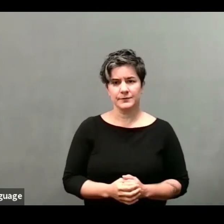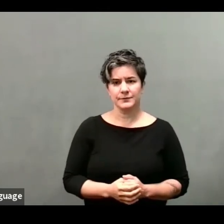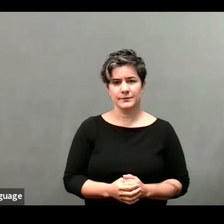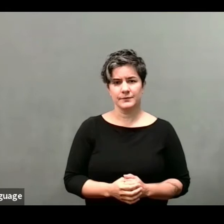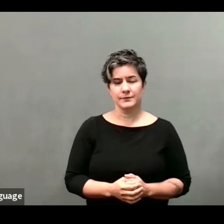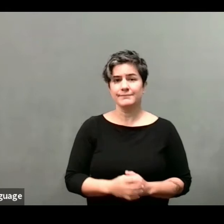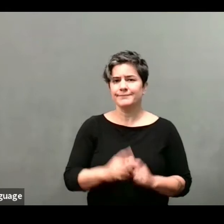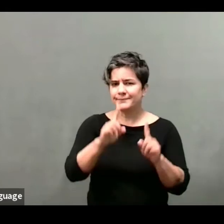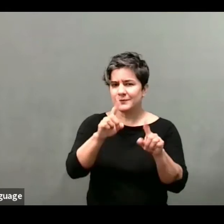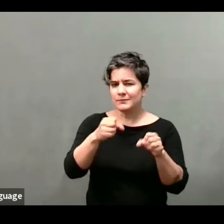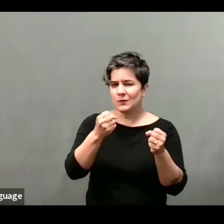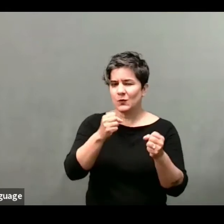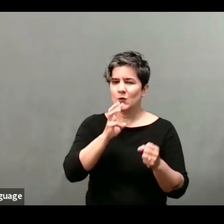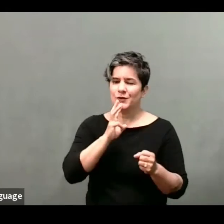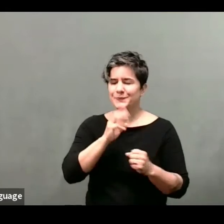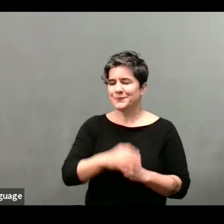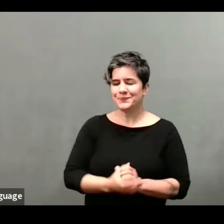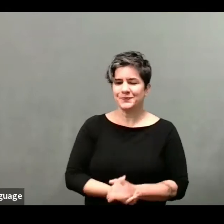Ooh, I need some water.